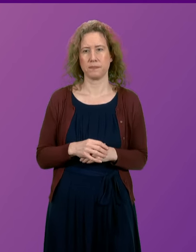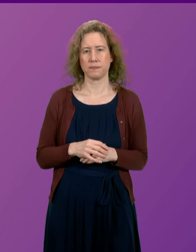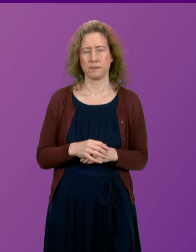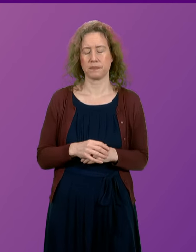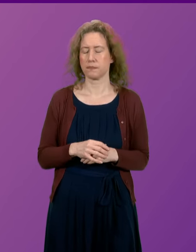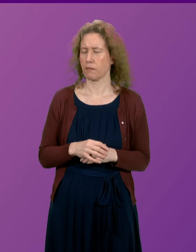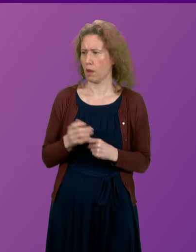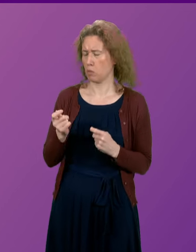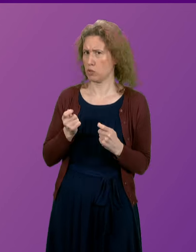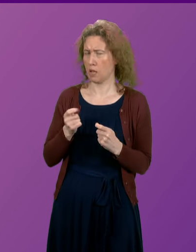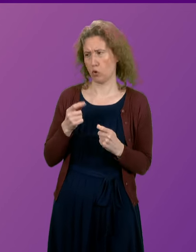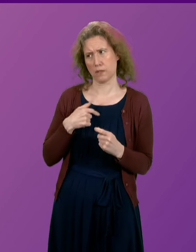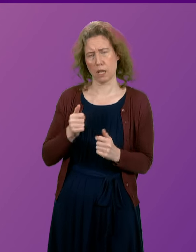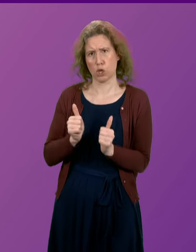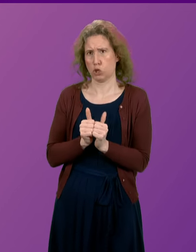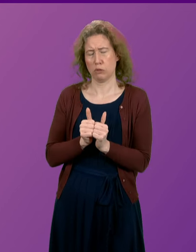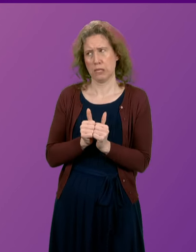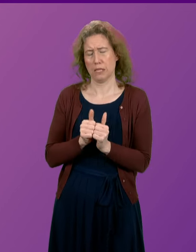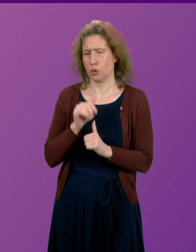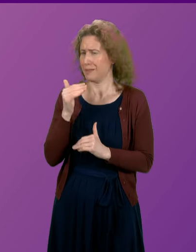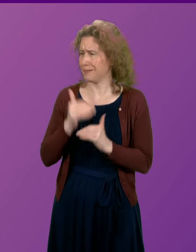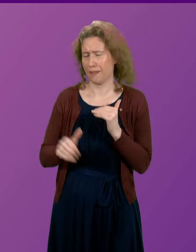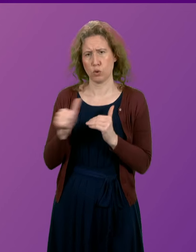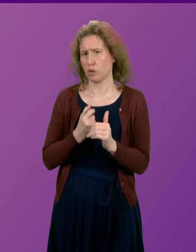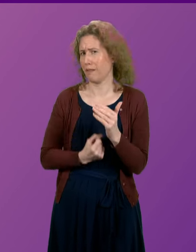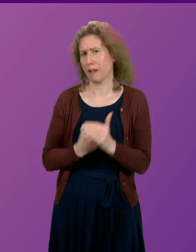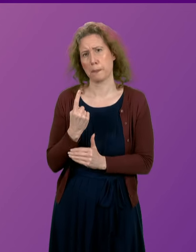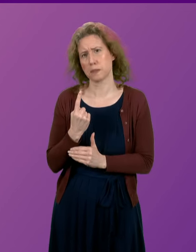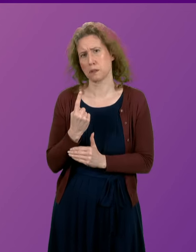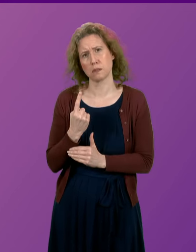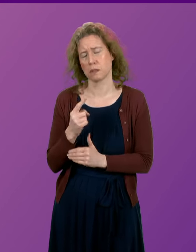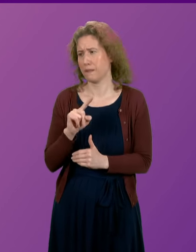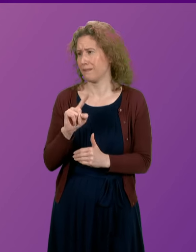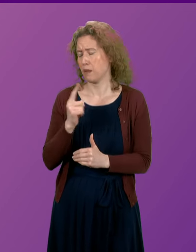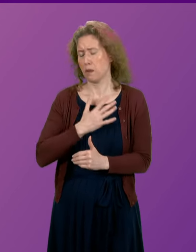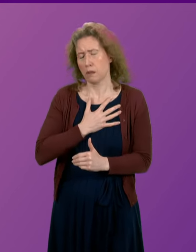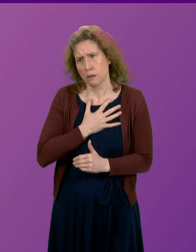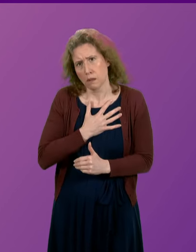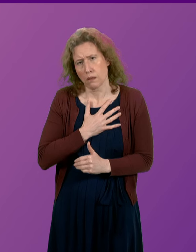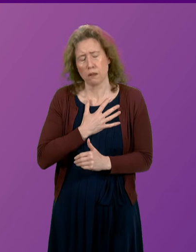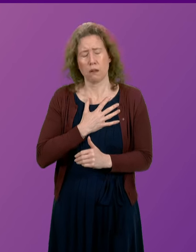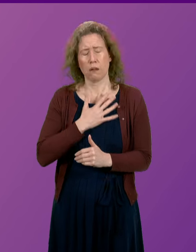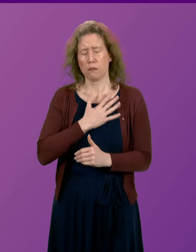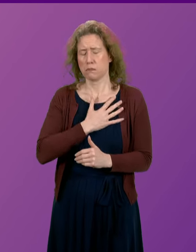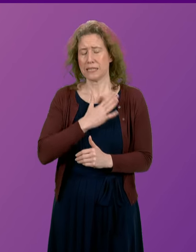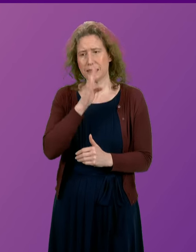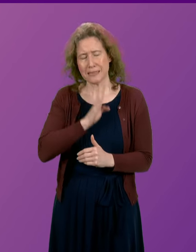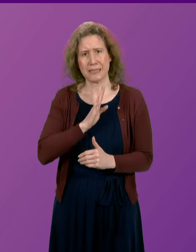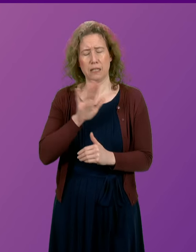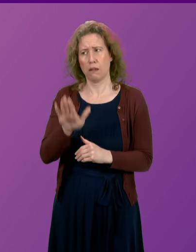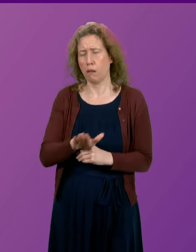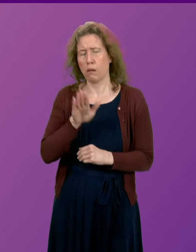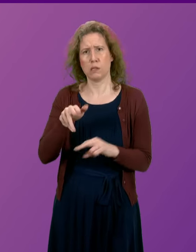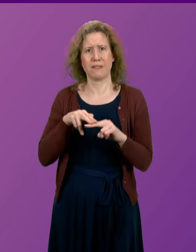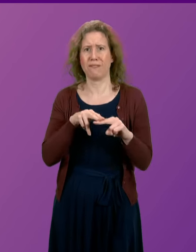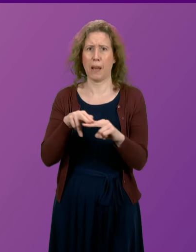Presiding Officer, I agree with Mr Ross. This should never have happened. I first of all want to express my sincere condolences to the family